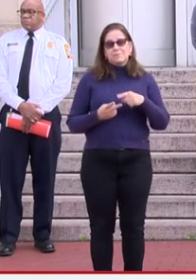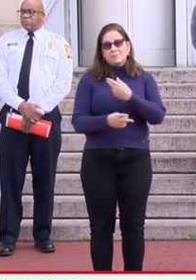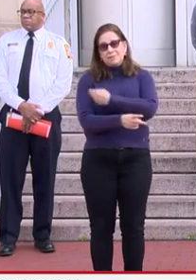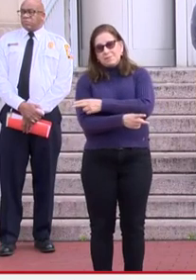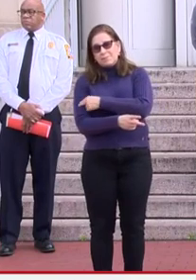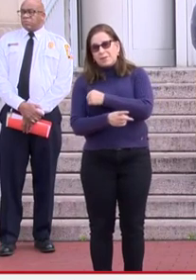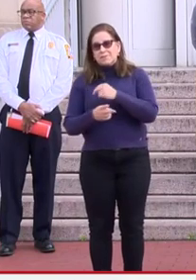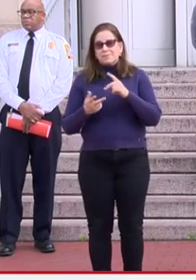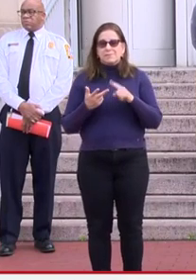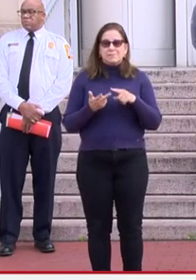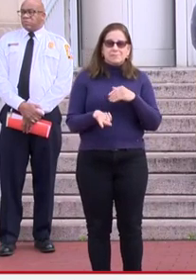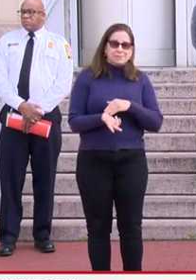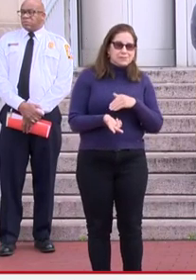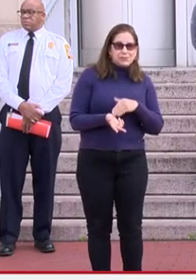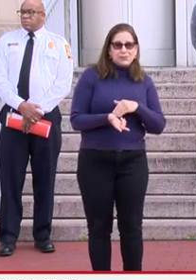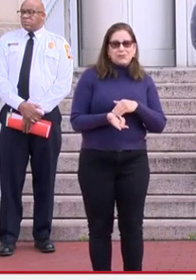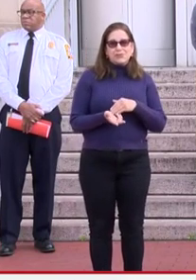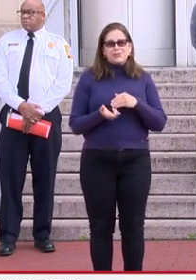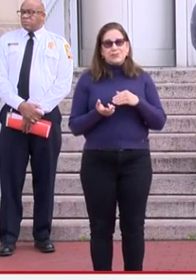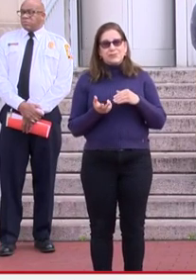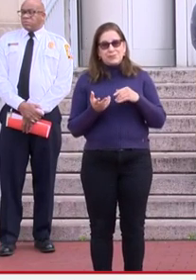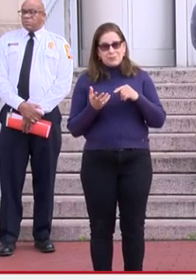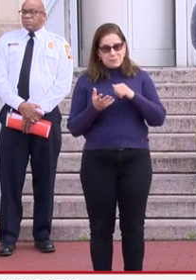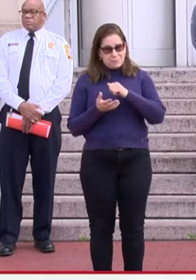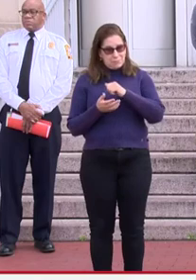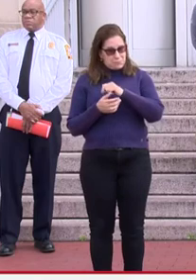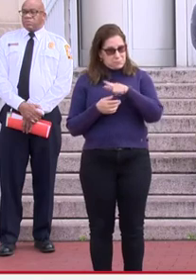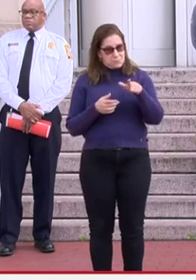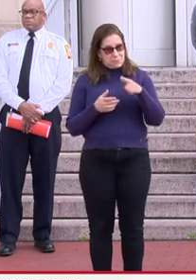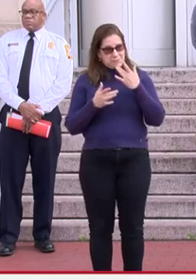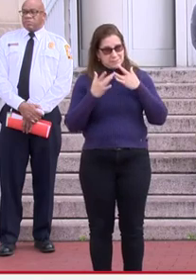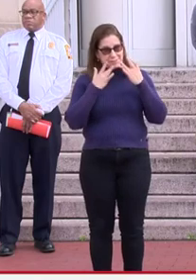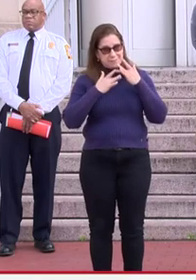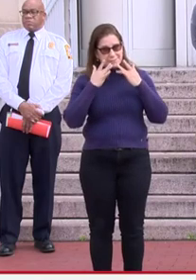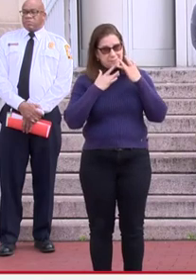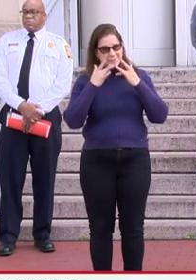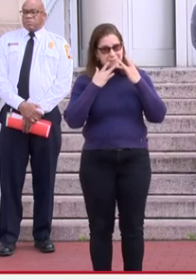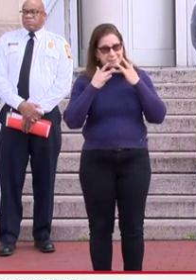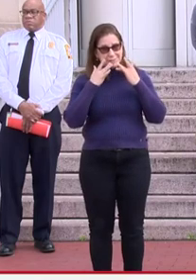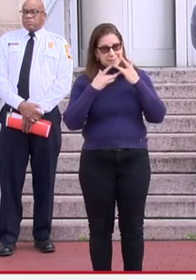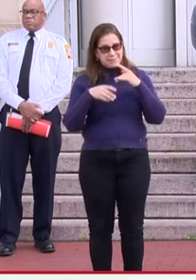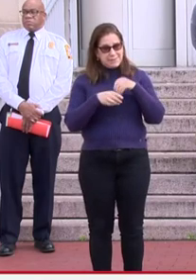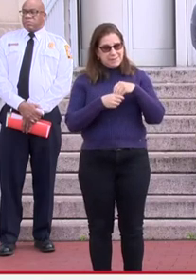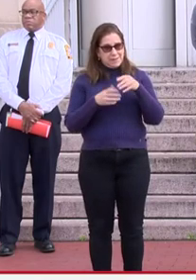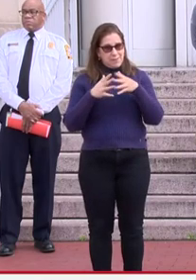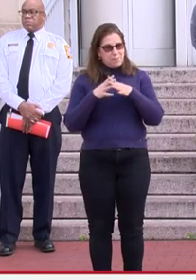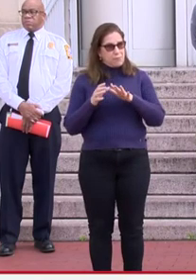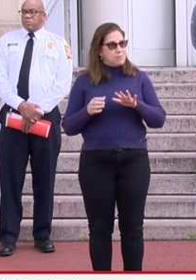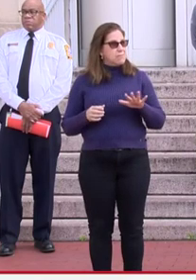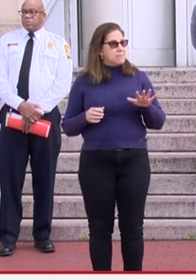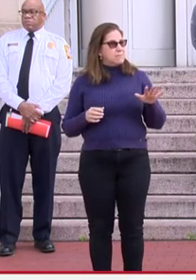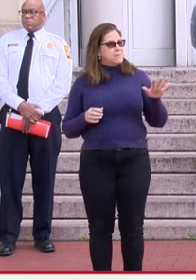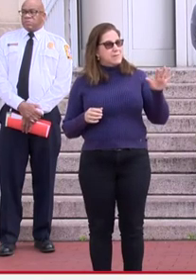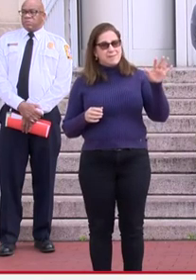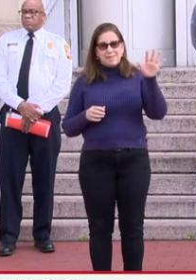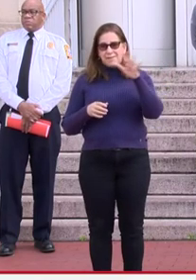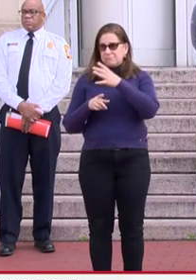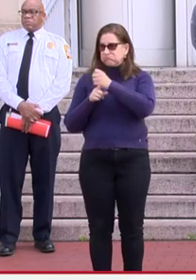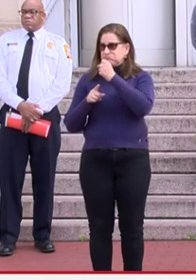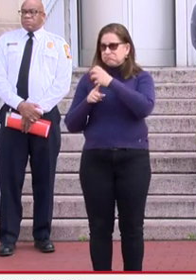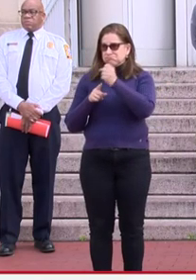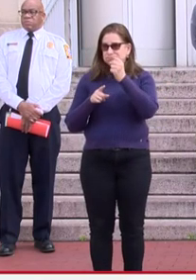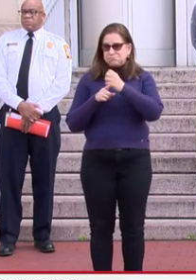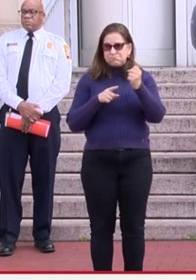in terms of shortages? Because nationwide, there's been shortages of a bunch of things in terms of what medical providers need. But have